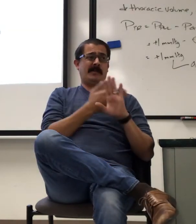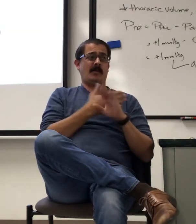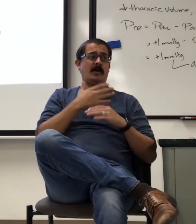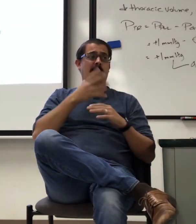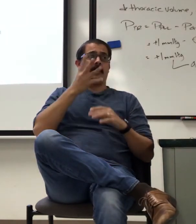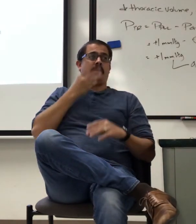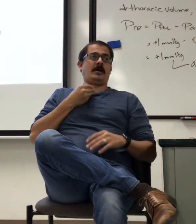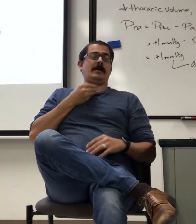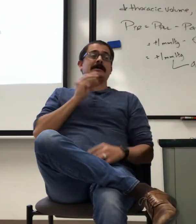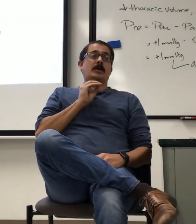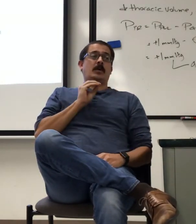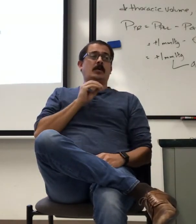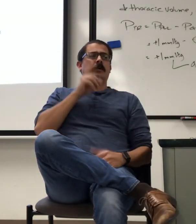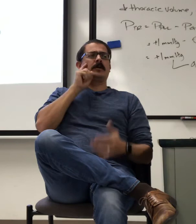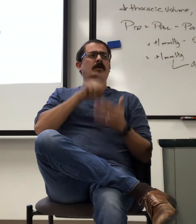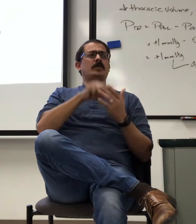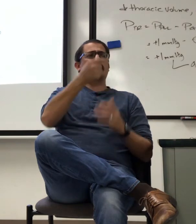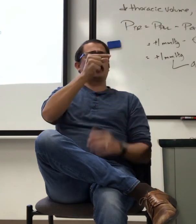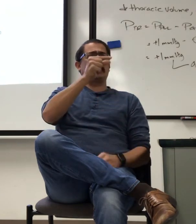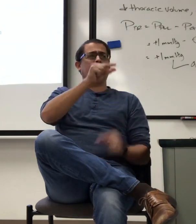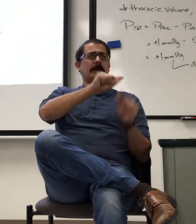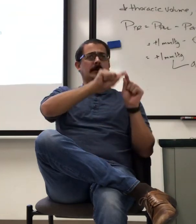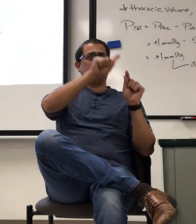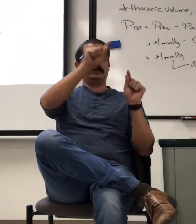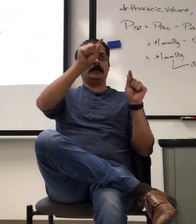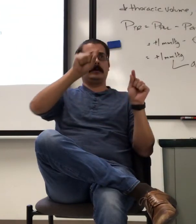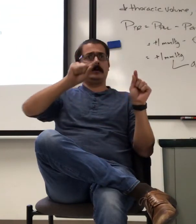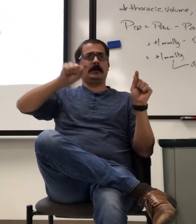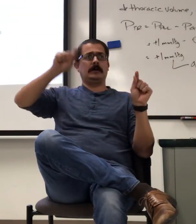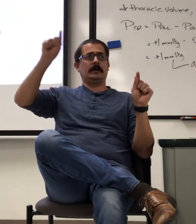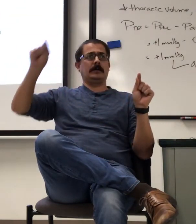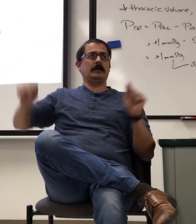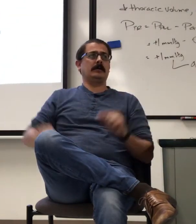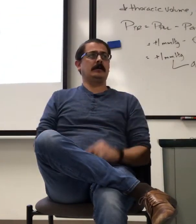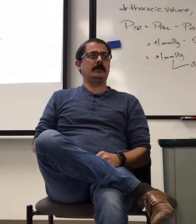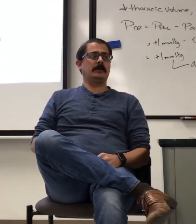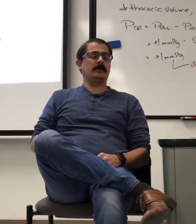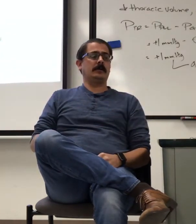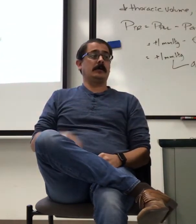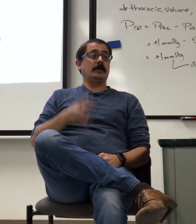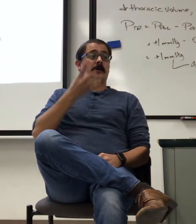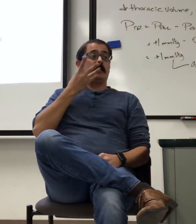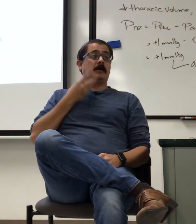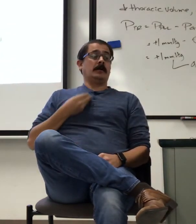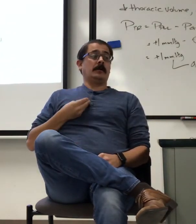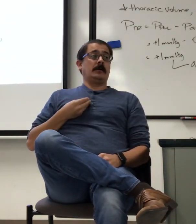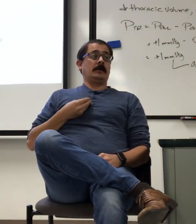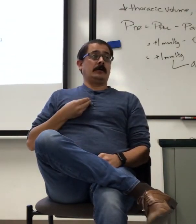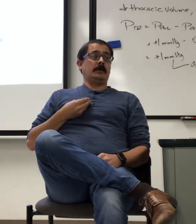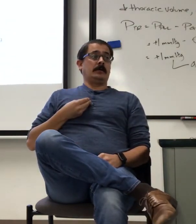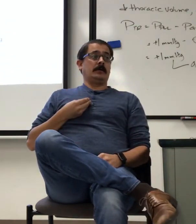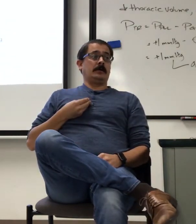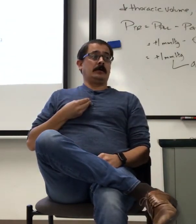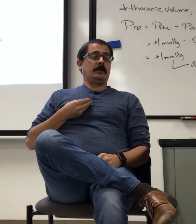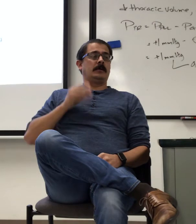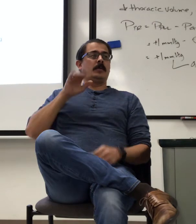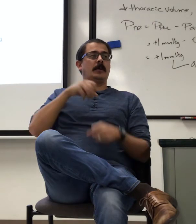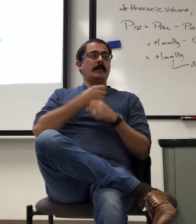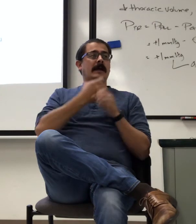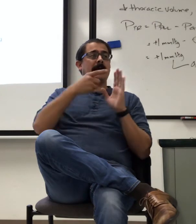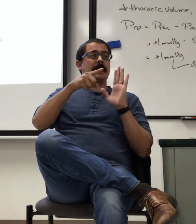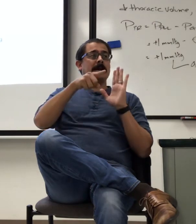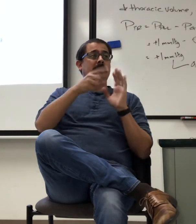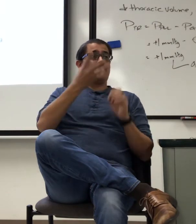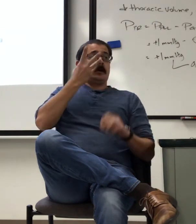0. Look at the green dot and follow that with the animation. So if you take a breath in, you create negative